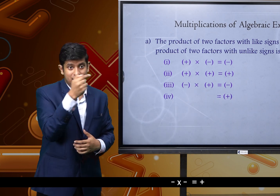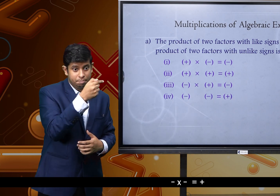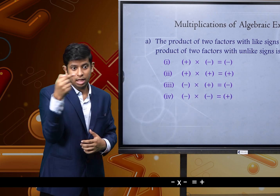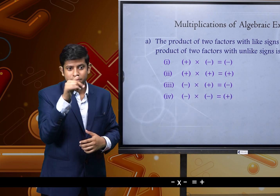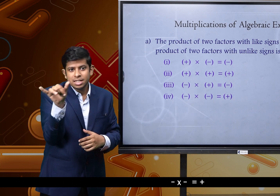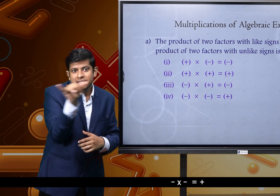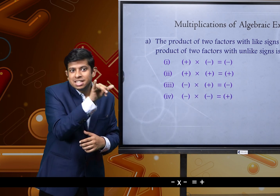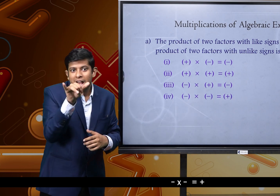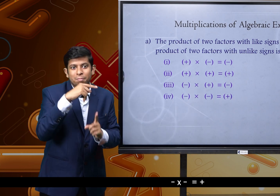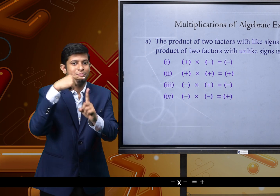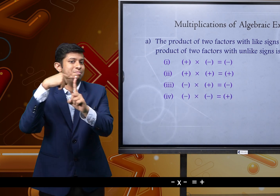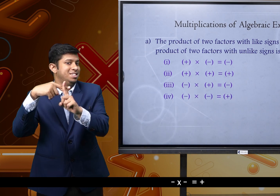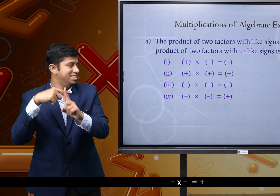Minus into minus is equal to plus.